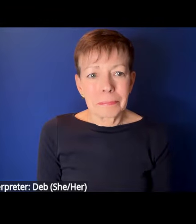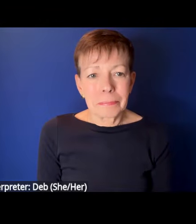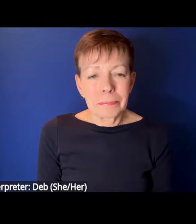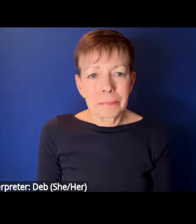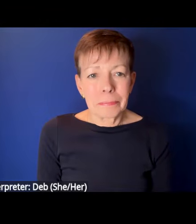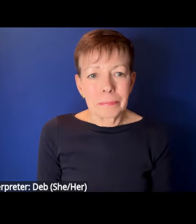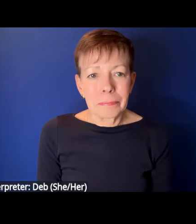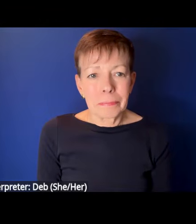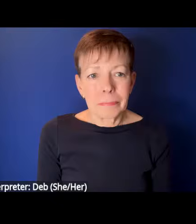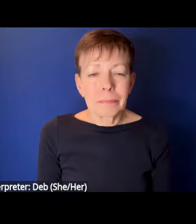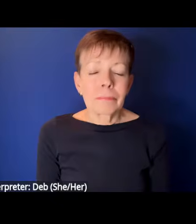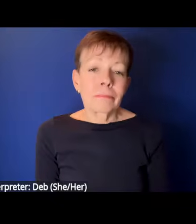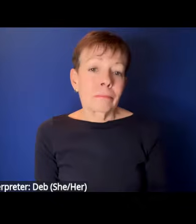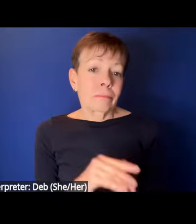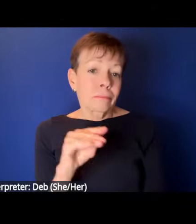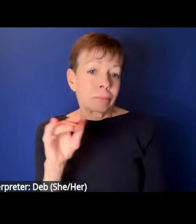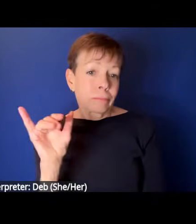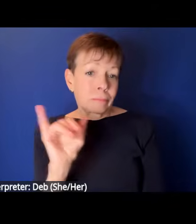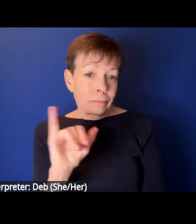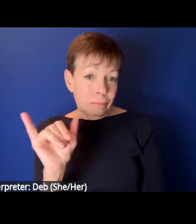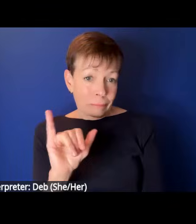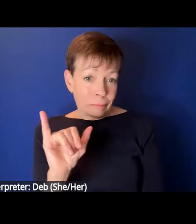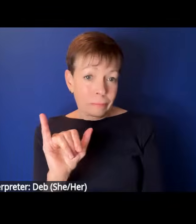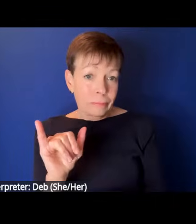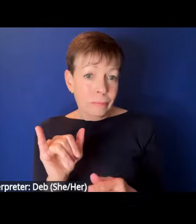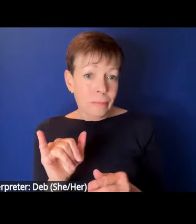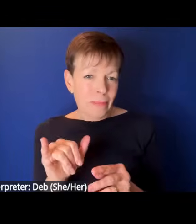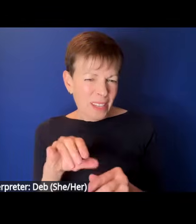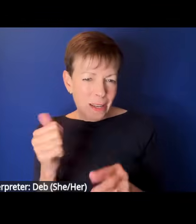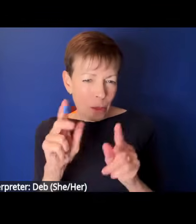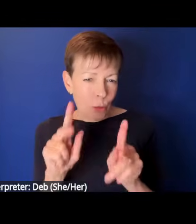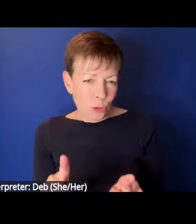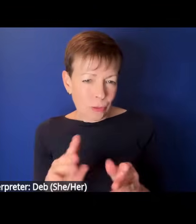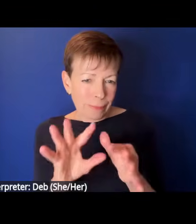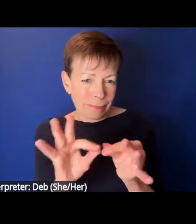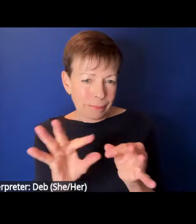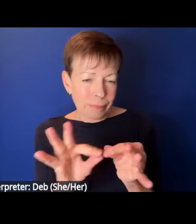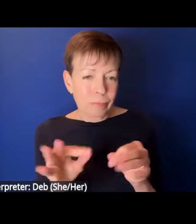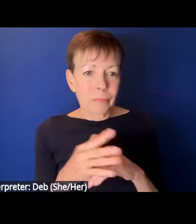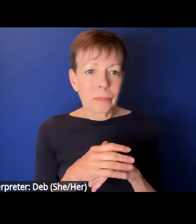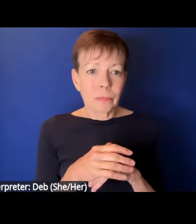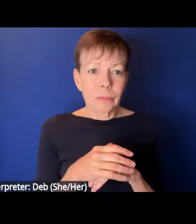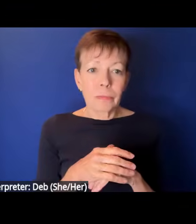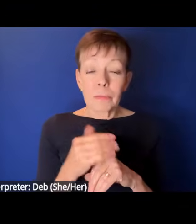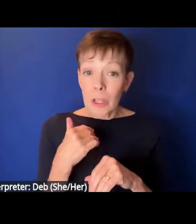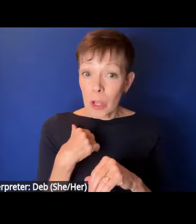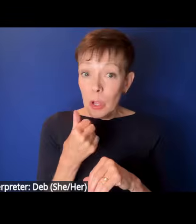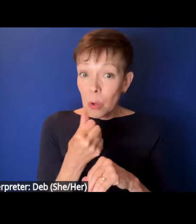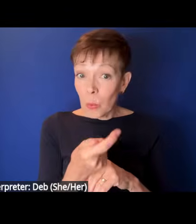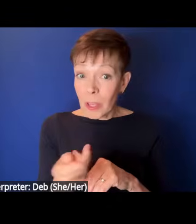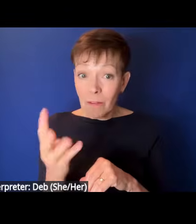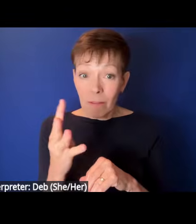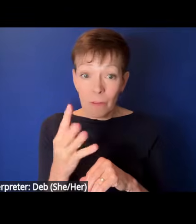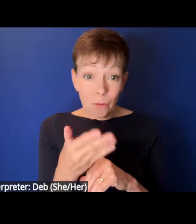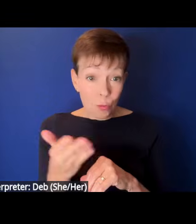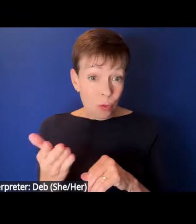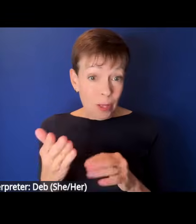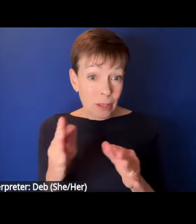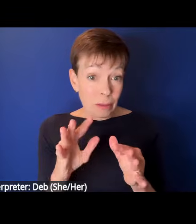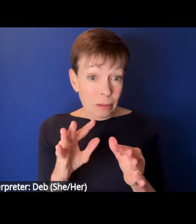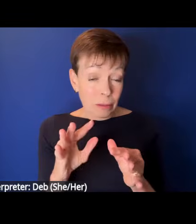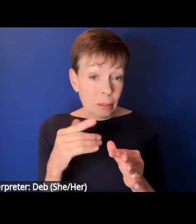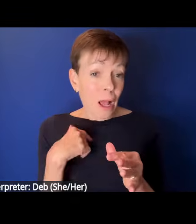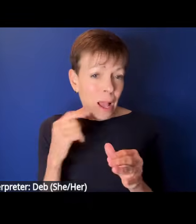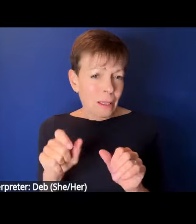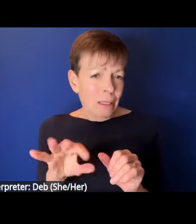We also have a few issues, but I can bring that up on the first, is that what I